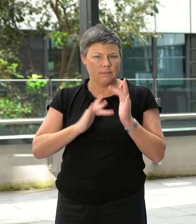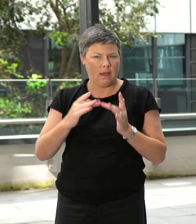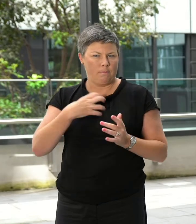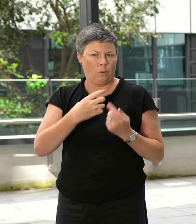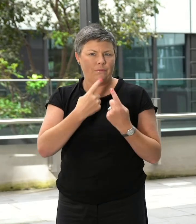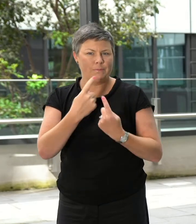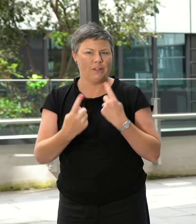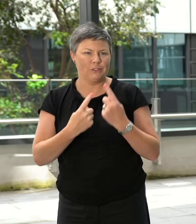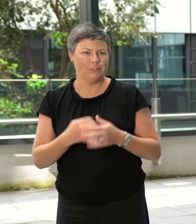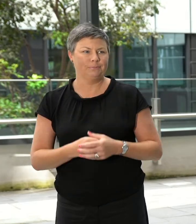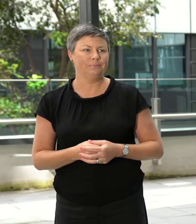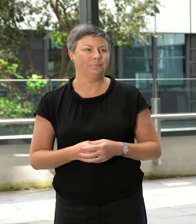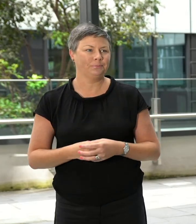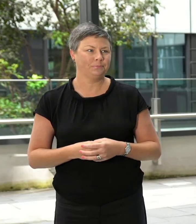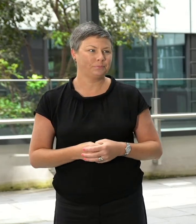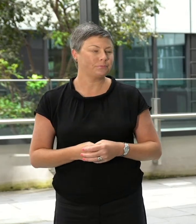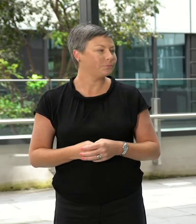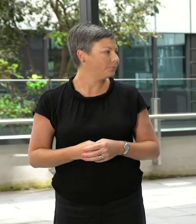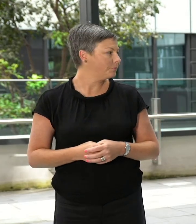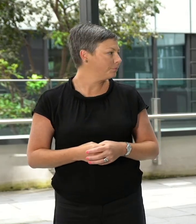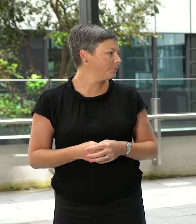Minister.